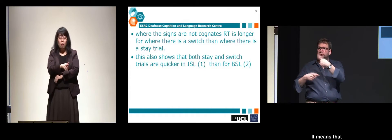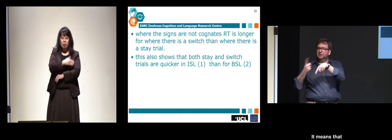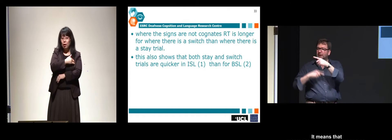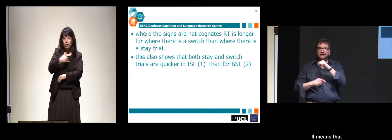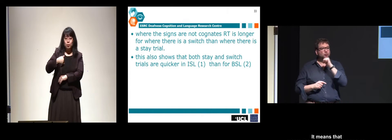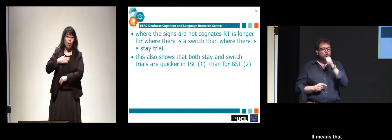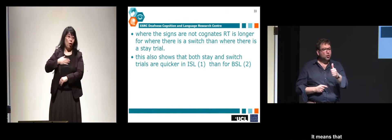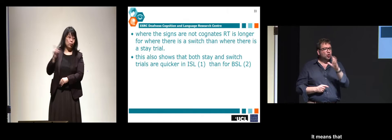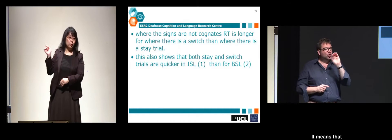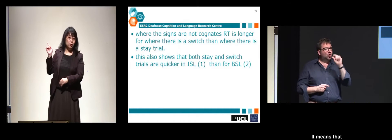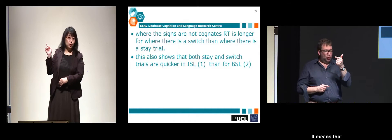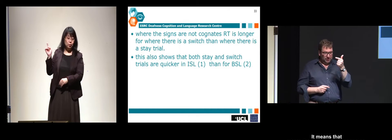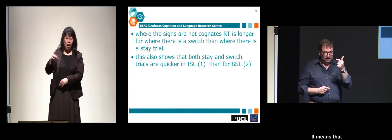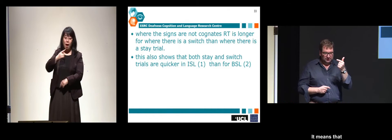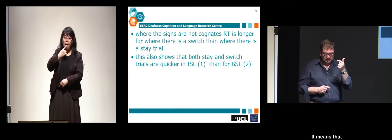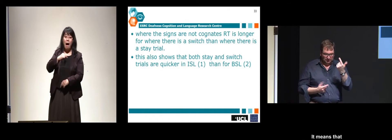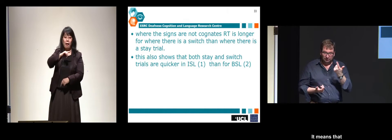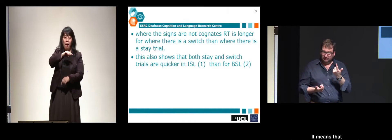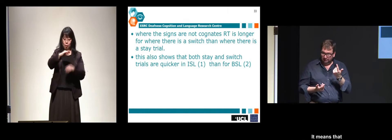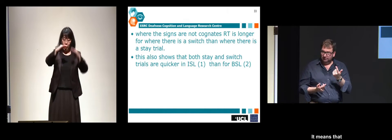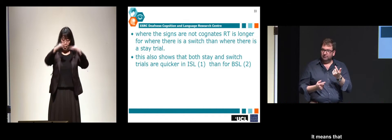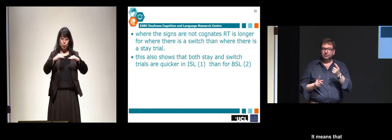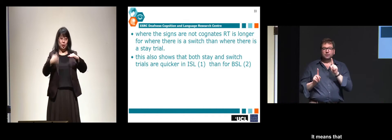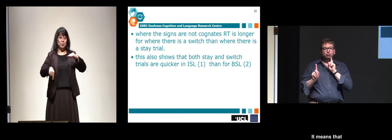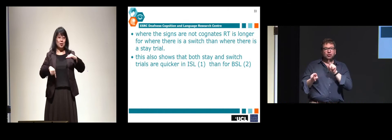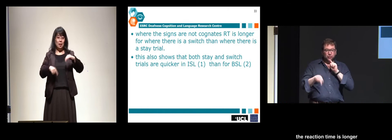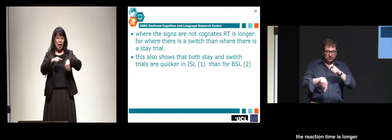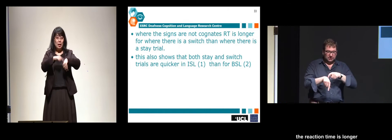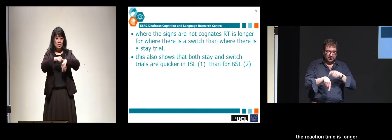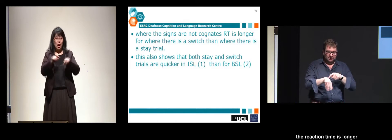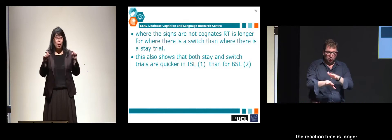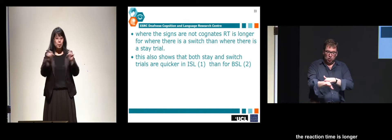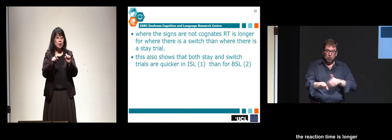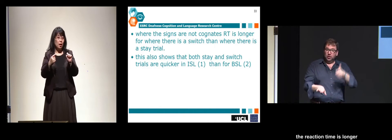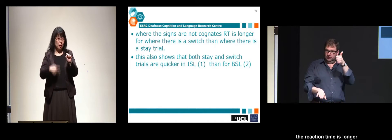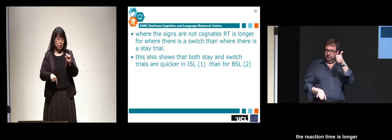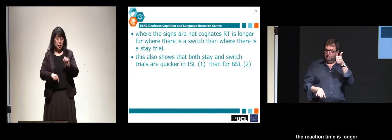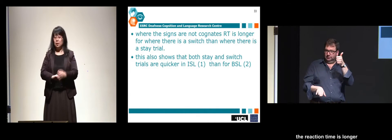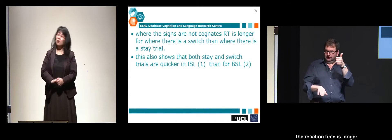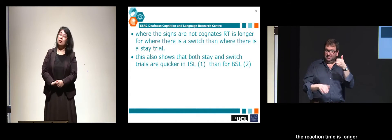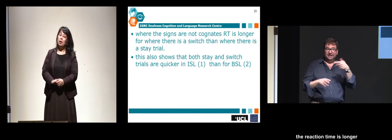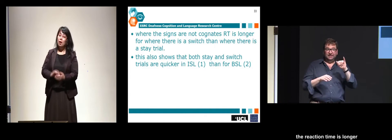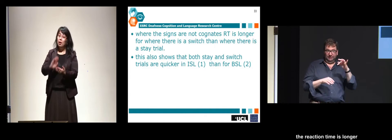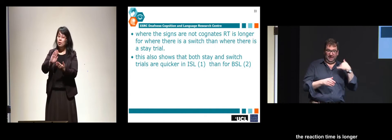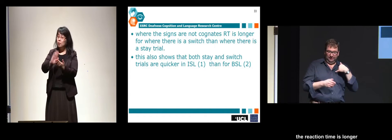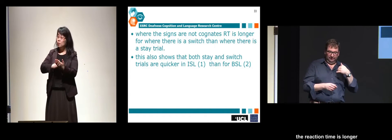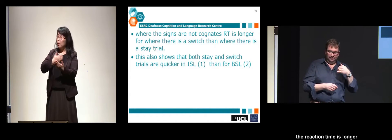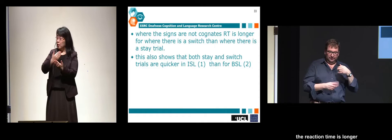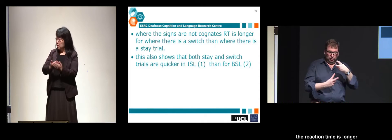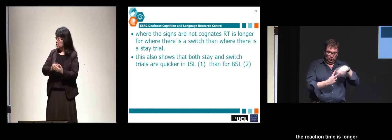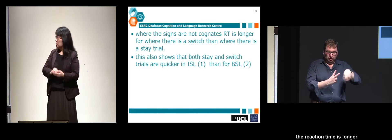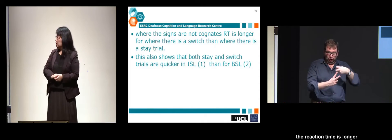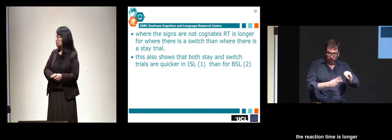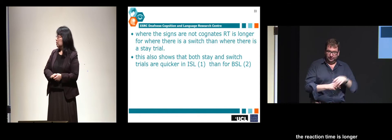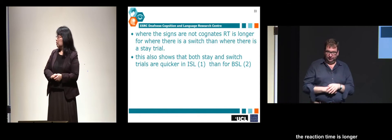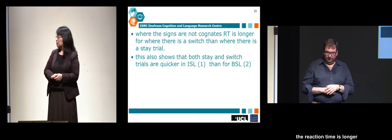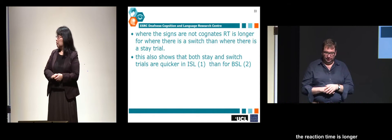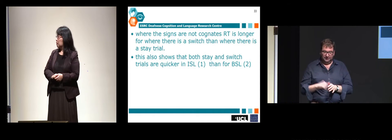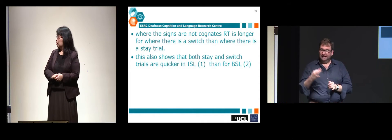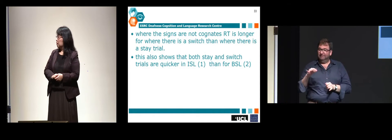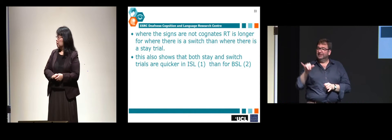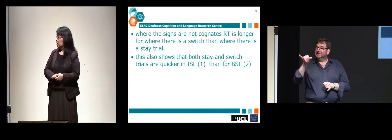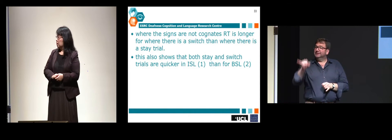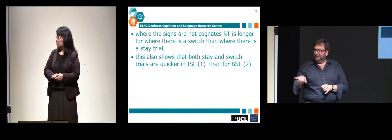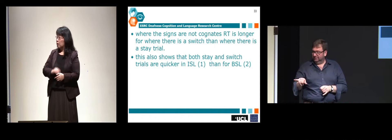So it means that where the signs are not cognates, the reaction time is longer for where there is a